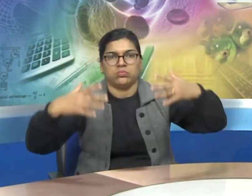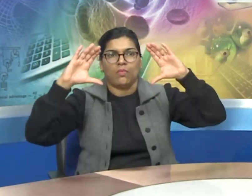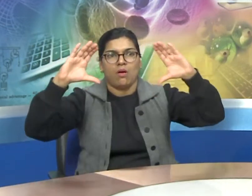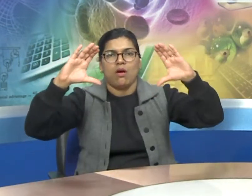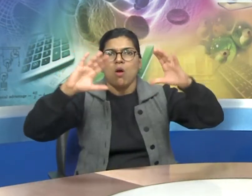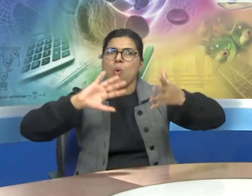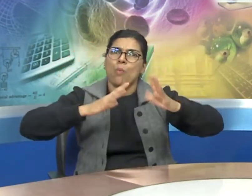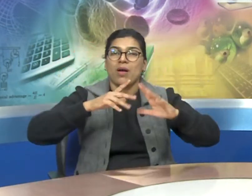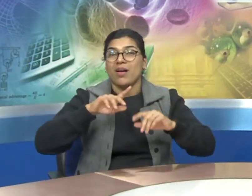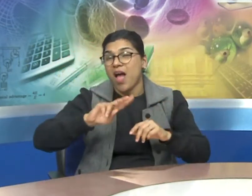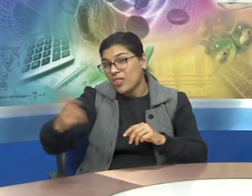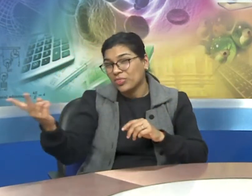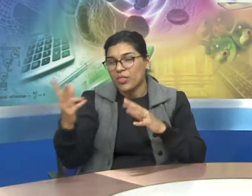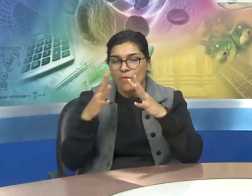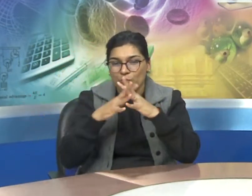some comparison is done,